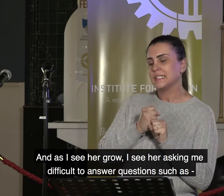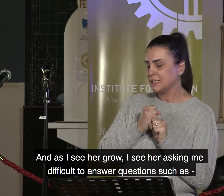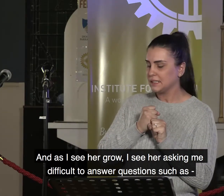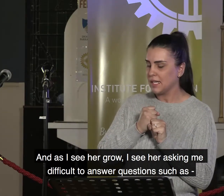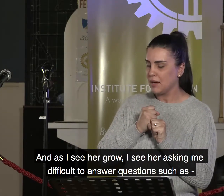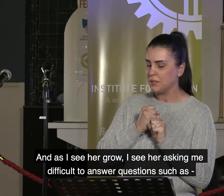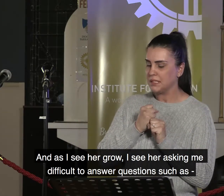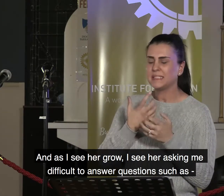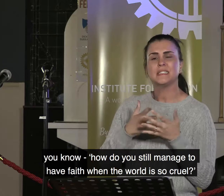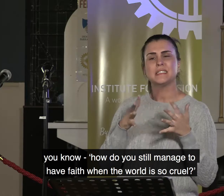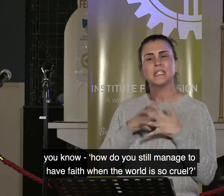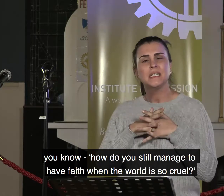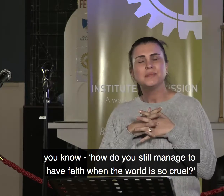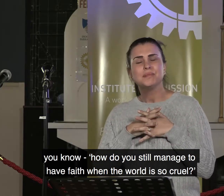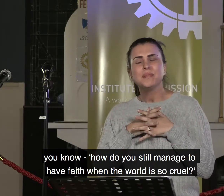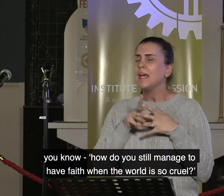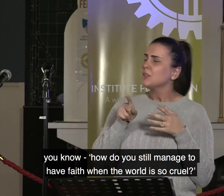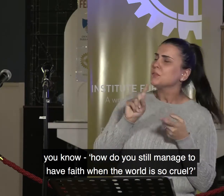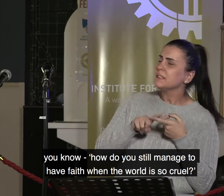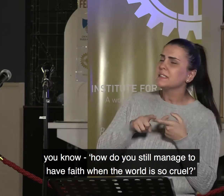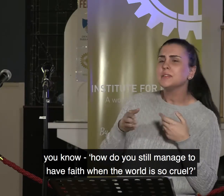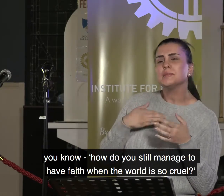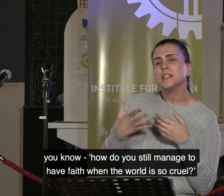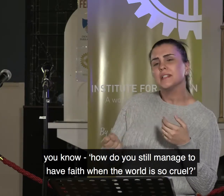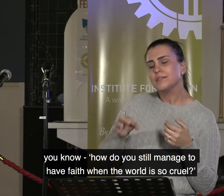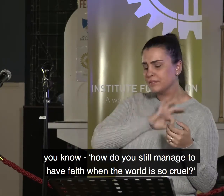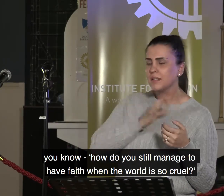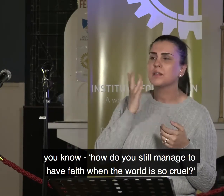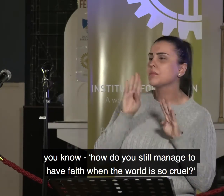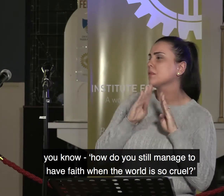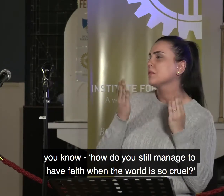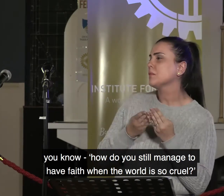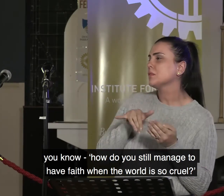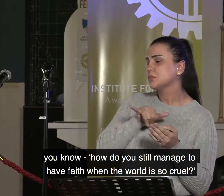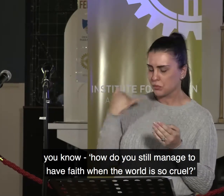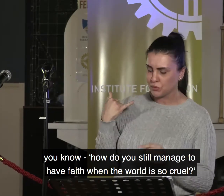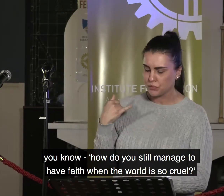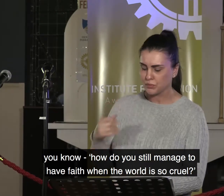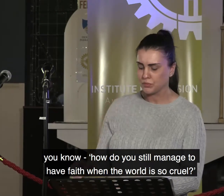as, how do you still manage to have faith when the world is so cruel?